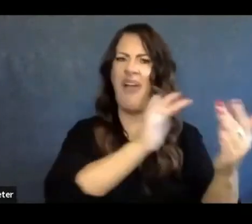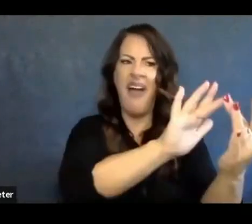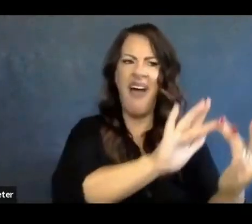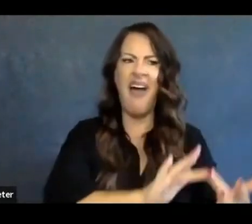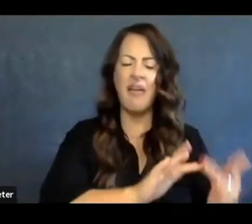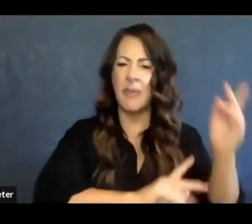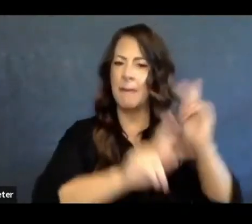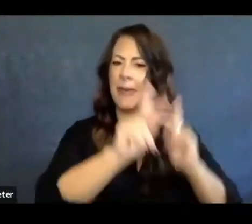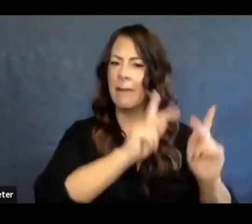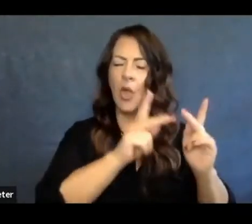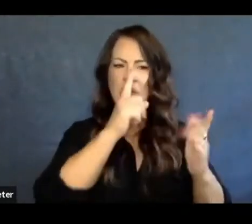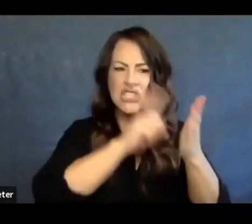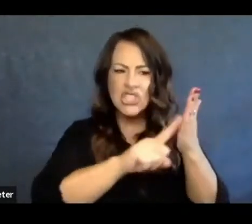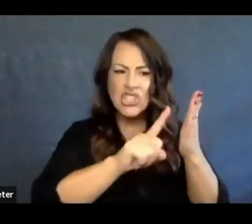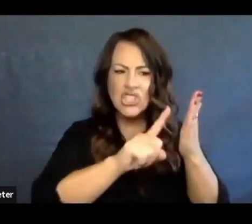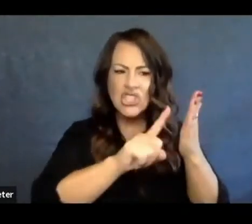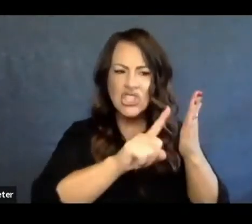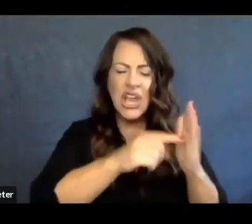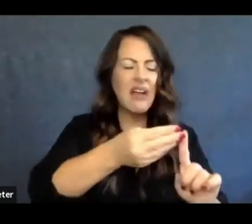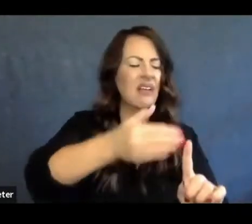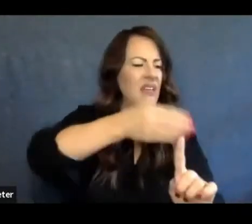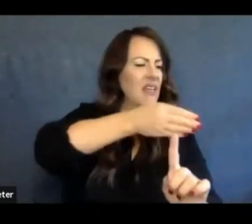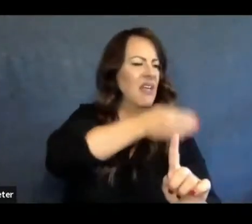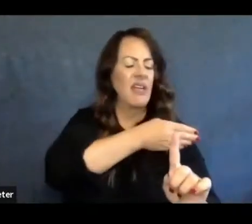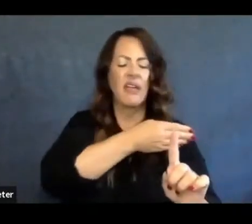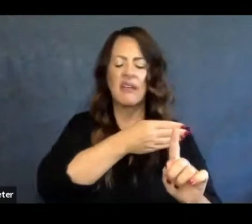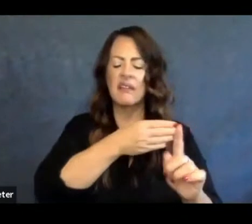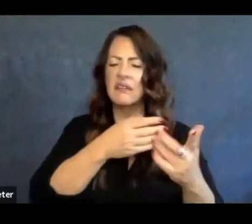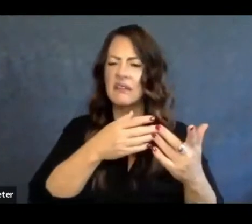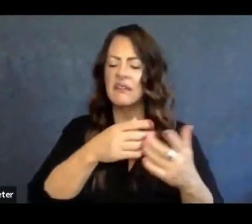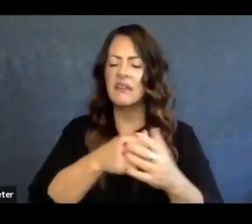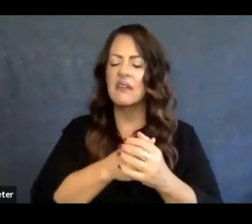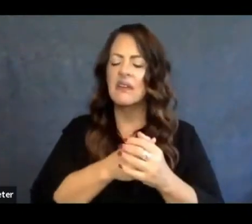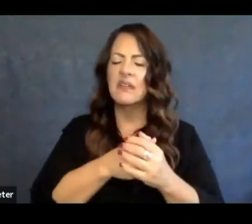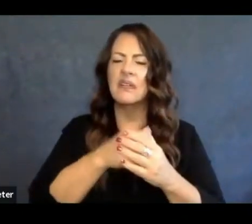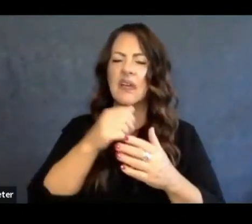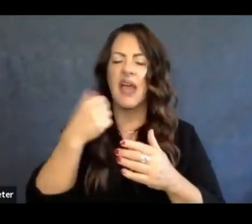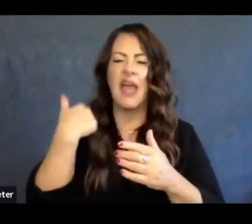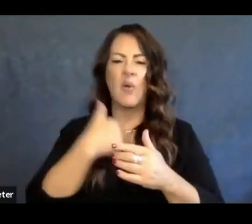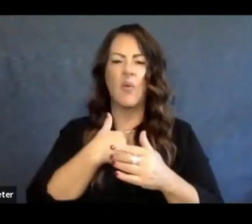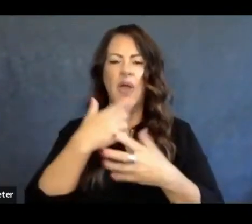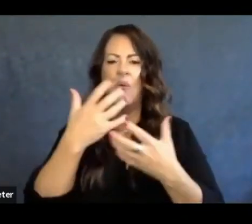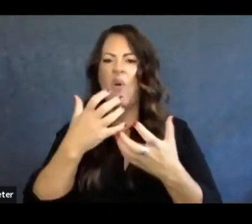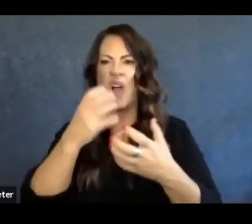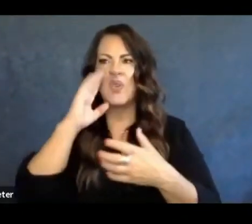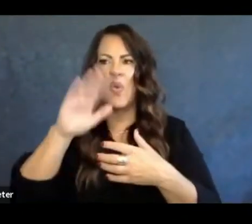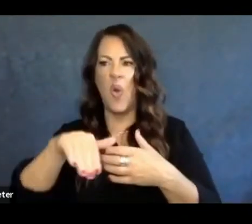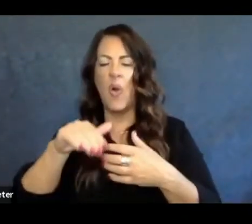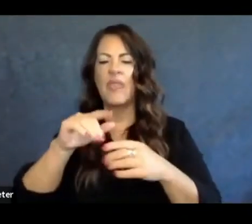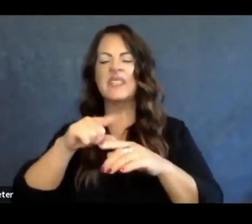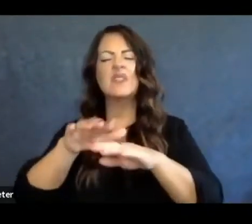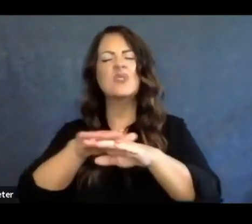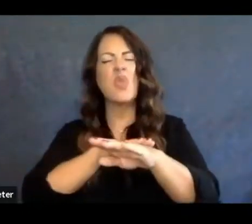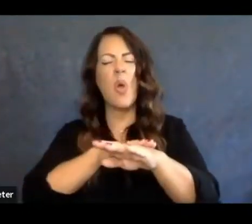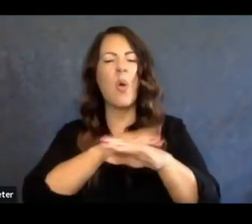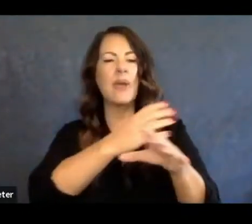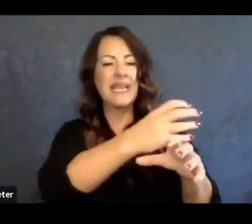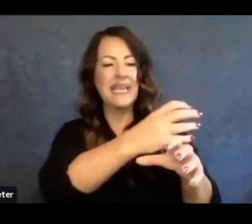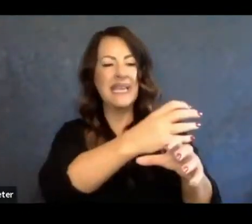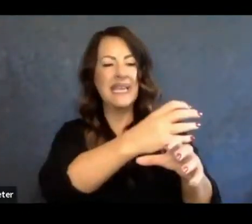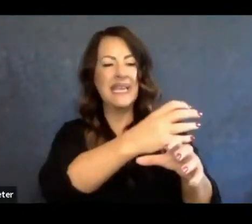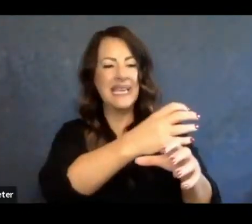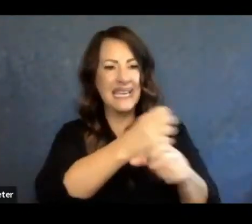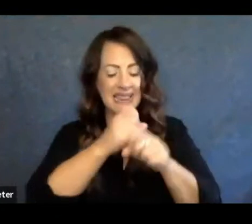of the labs resulted today, in fact, were collected 2 weeks ago, and it's just slow turnaround time compounded with some of